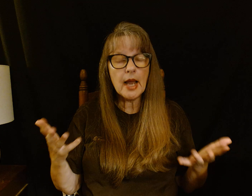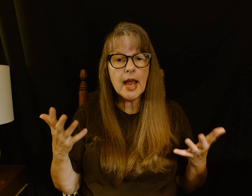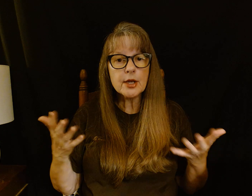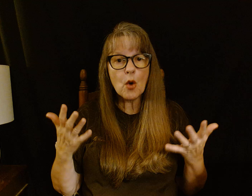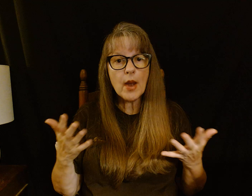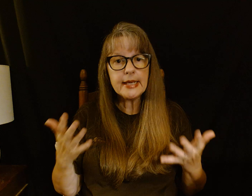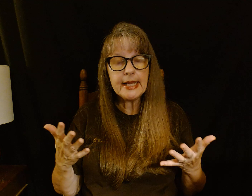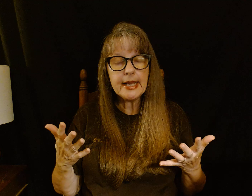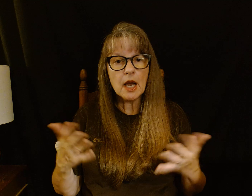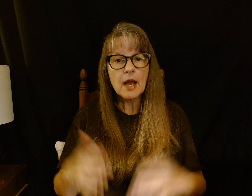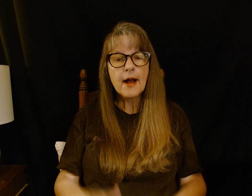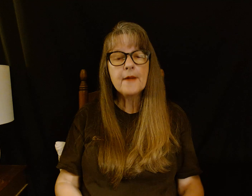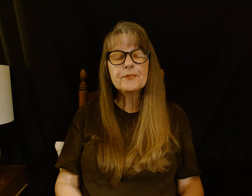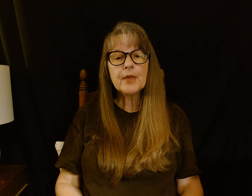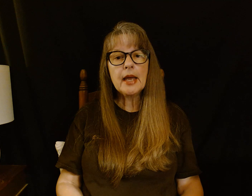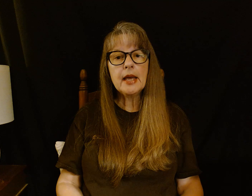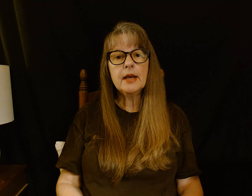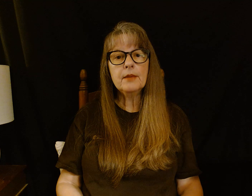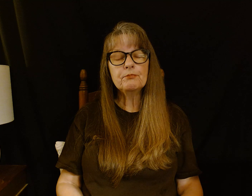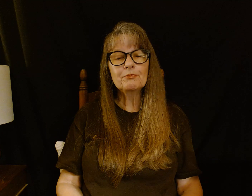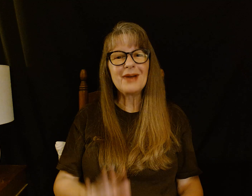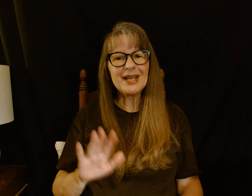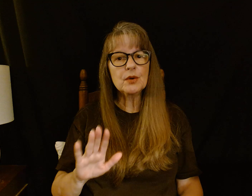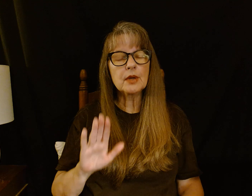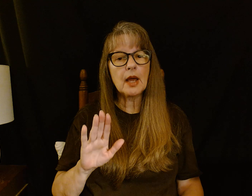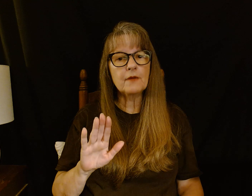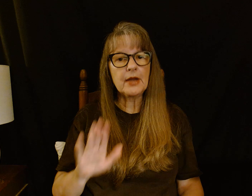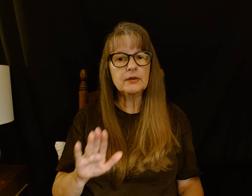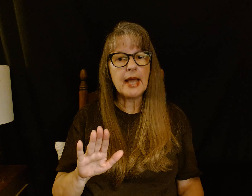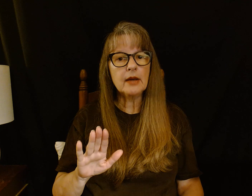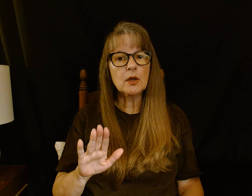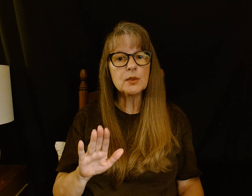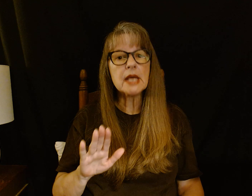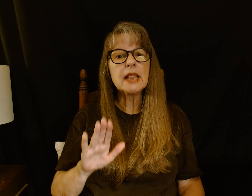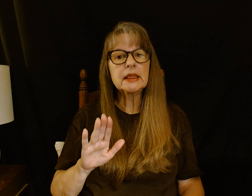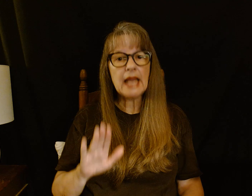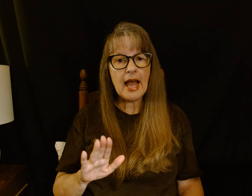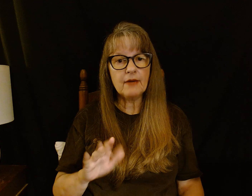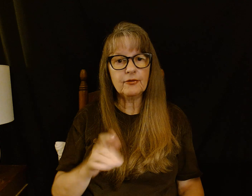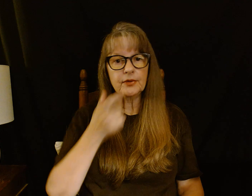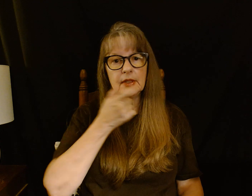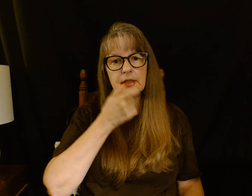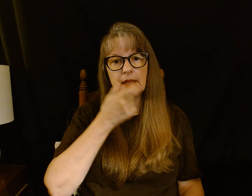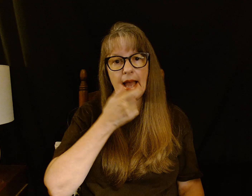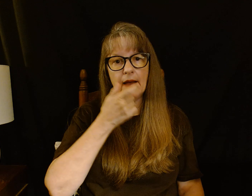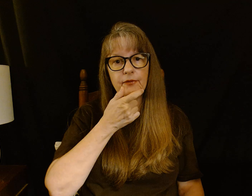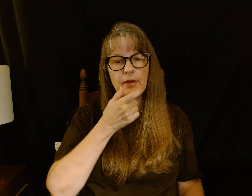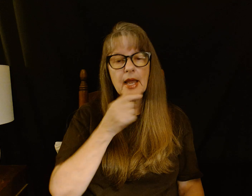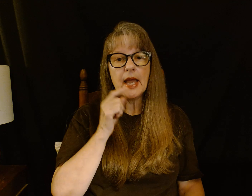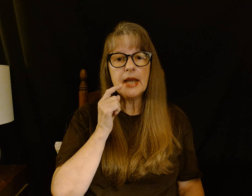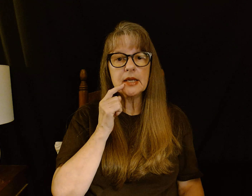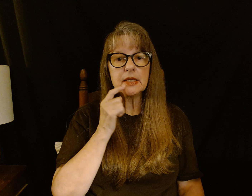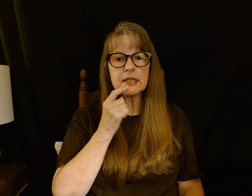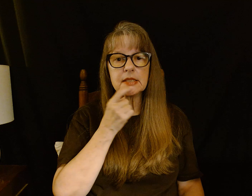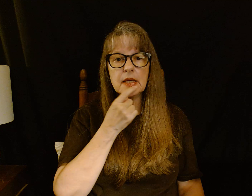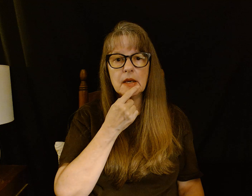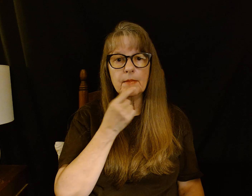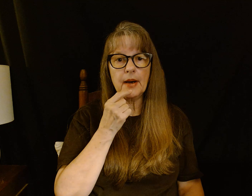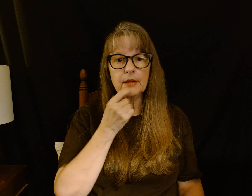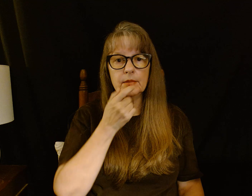had no idea. But I found out it was laugh, laugh. And it is the bottom lip